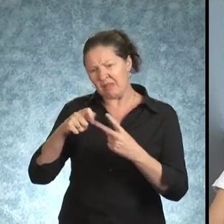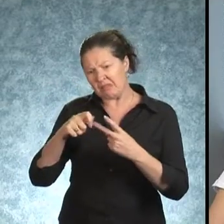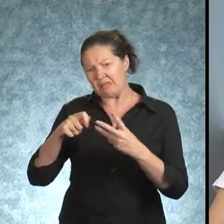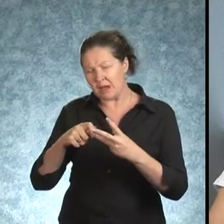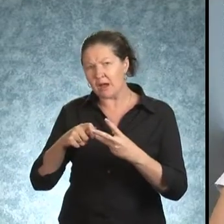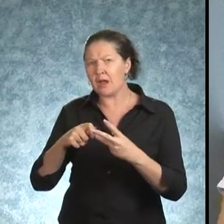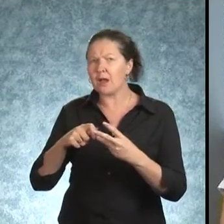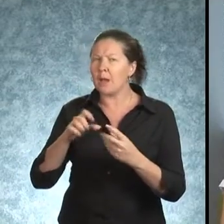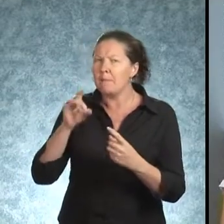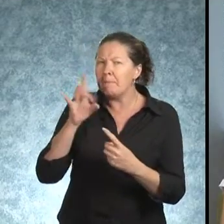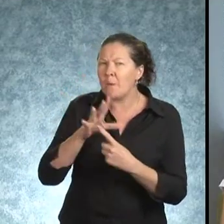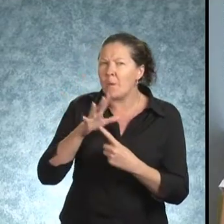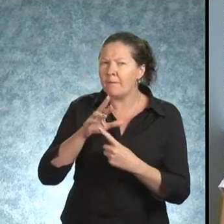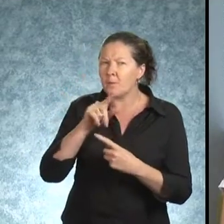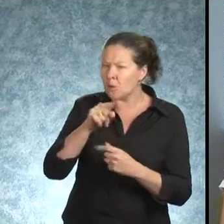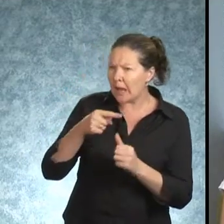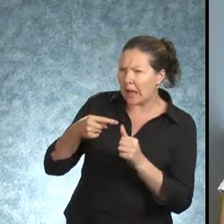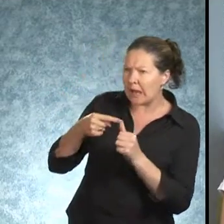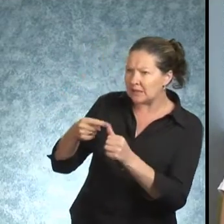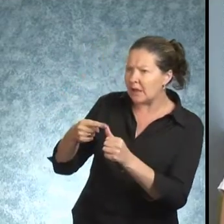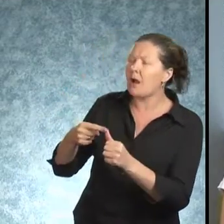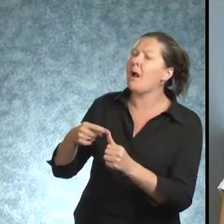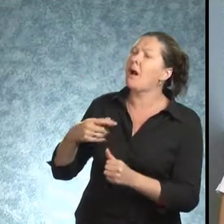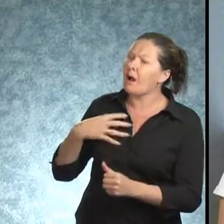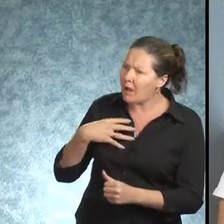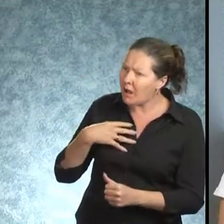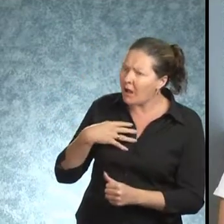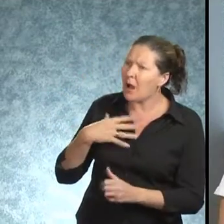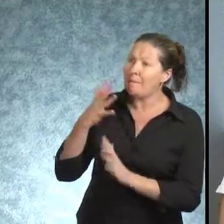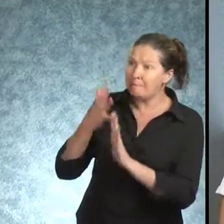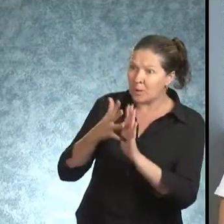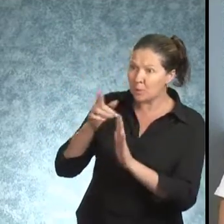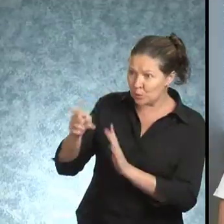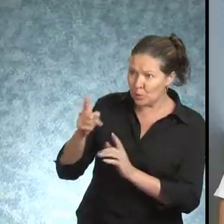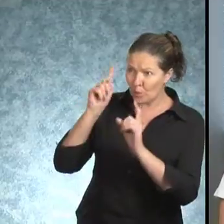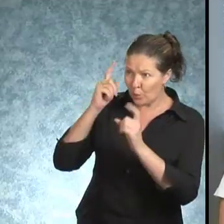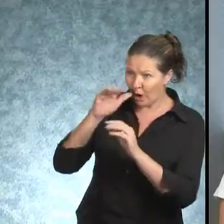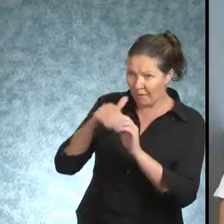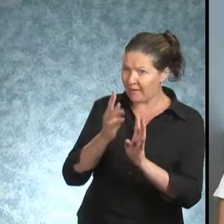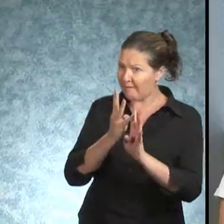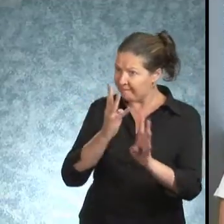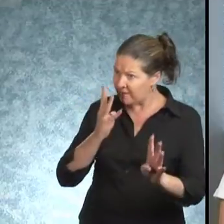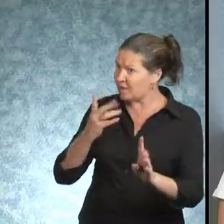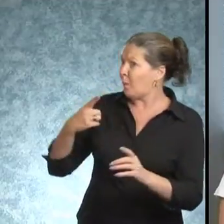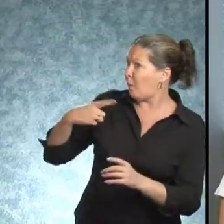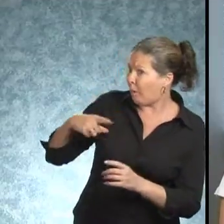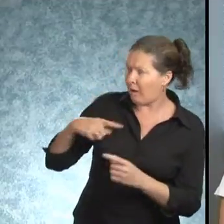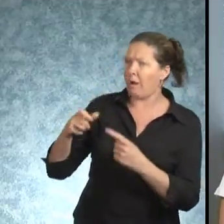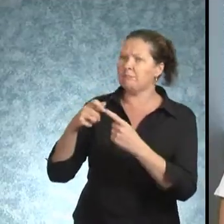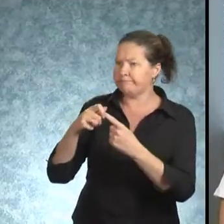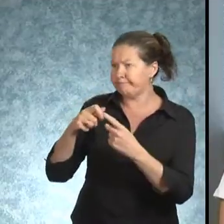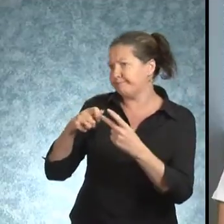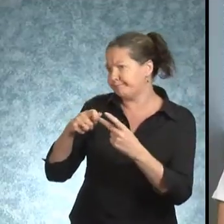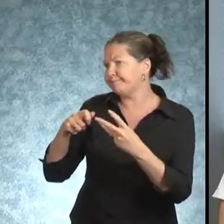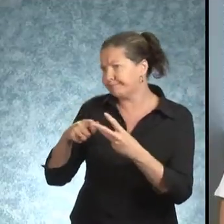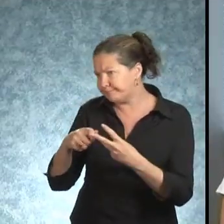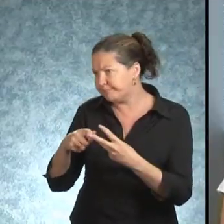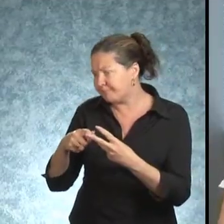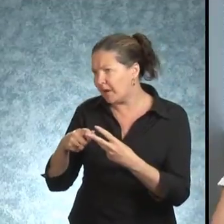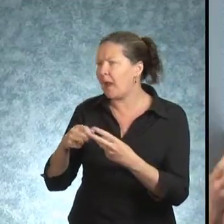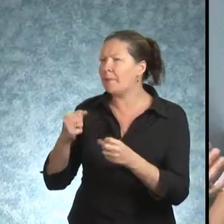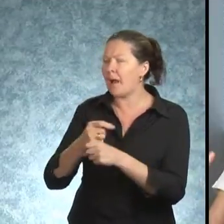it's actually very important for you to actually say, okay, so I get you. I hear that you're saying the fence is bothering me because of A, B and